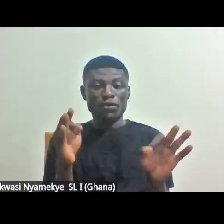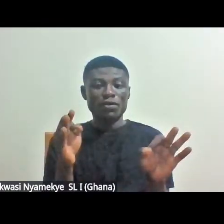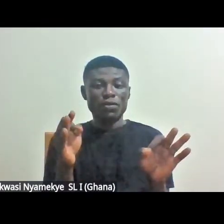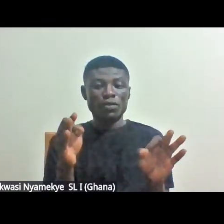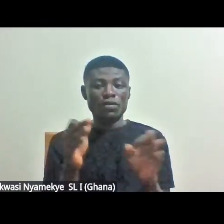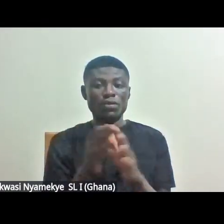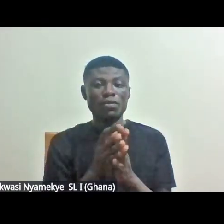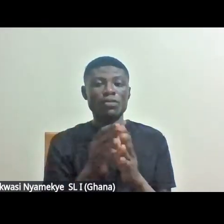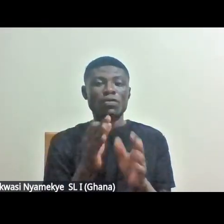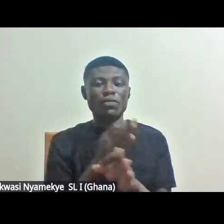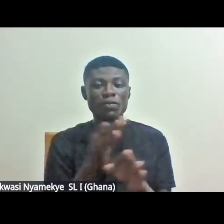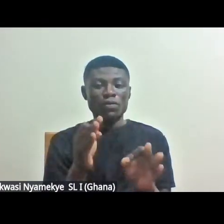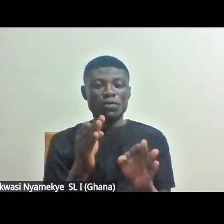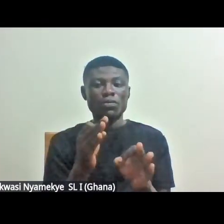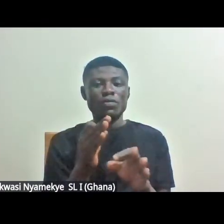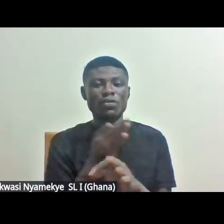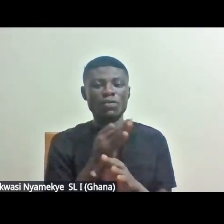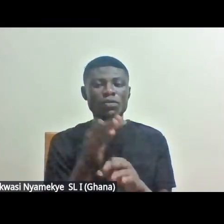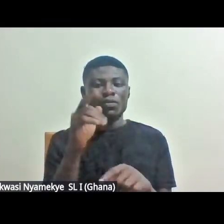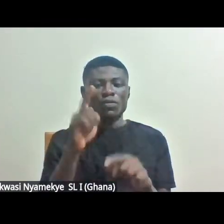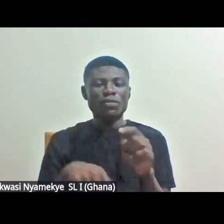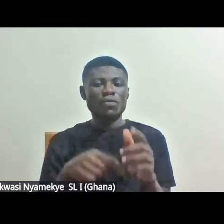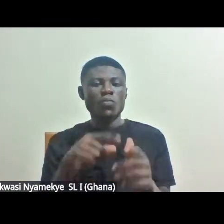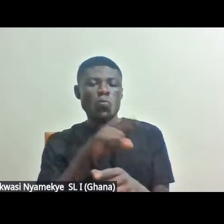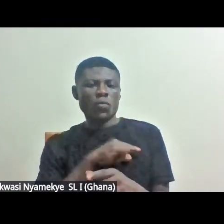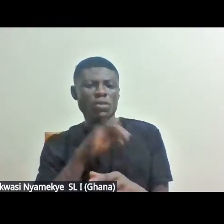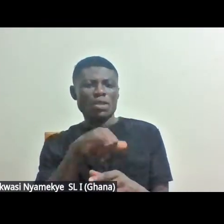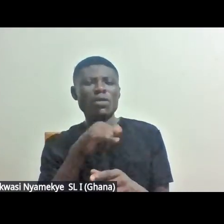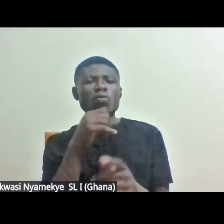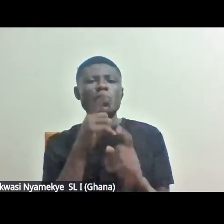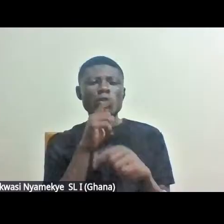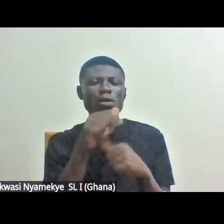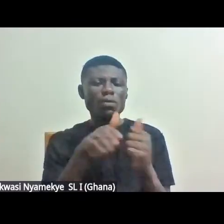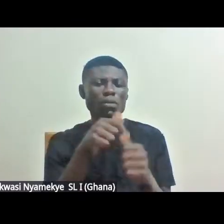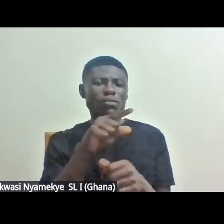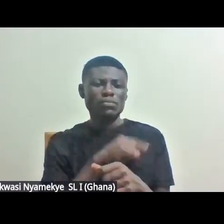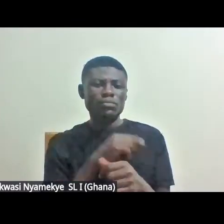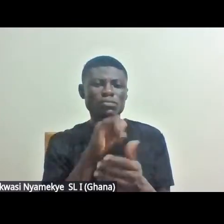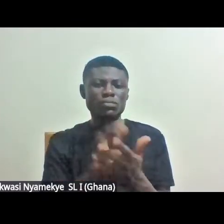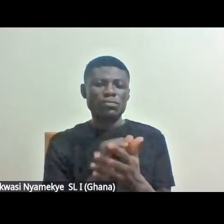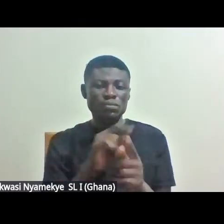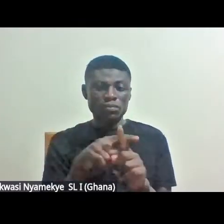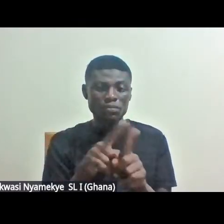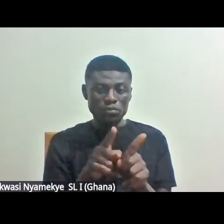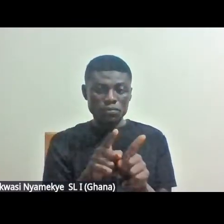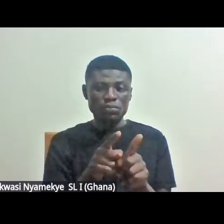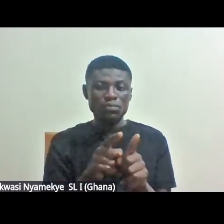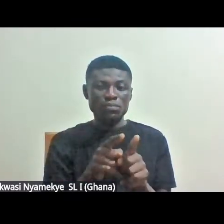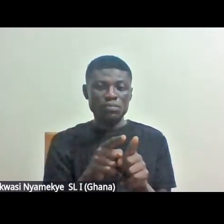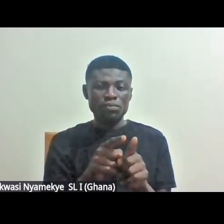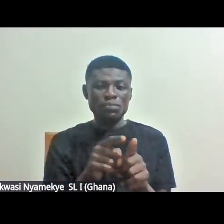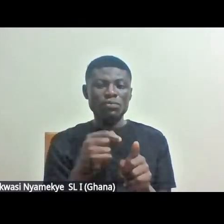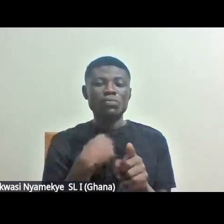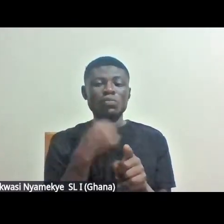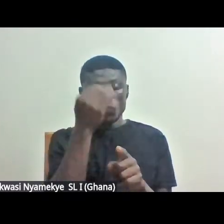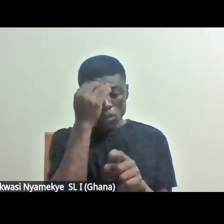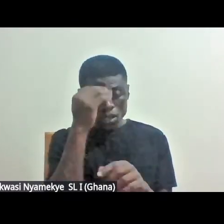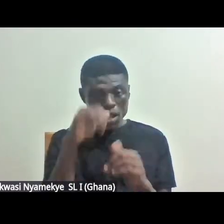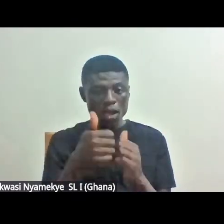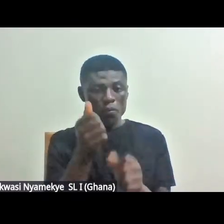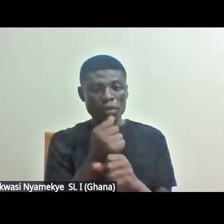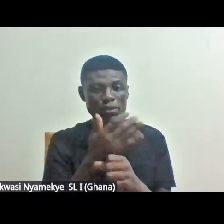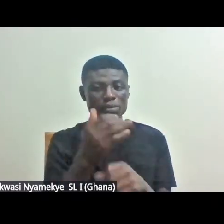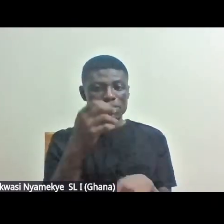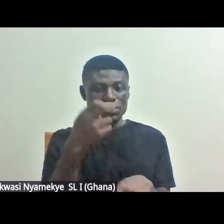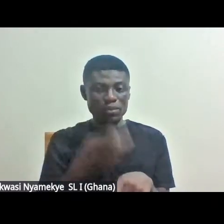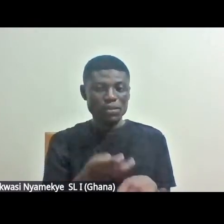much. I can't qualify this. So I don't want to get myself in trouble. But I know how hard it is to get things done here,